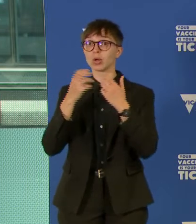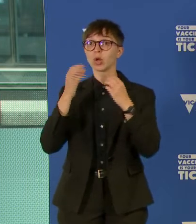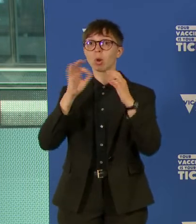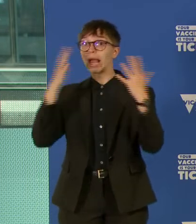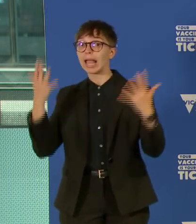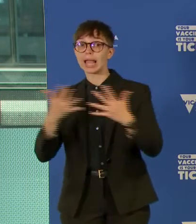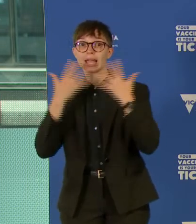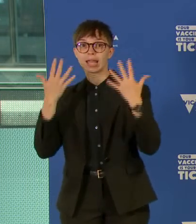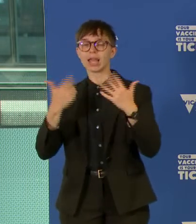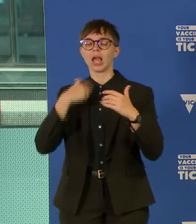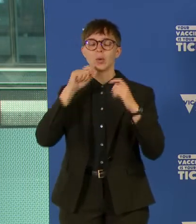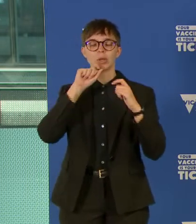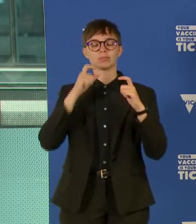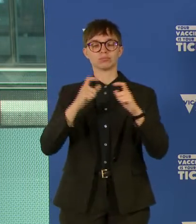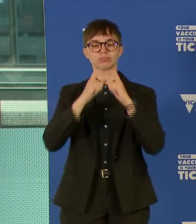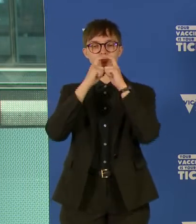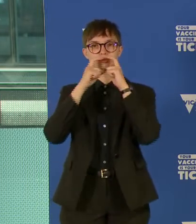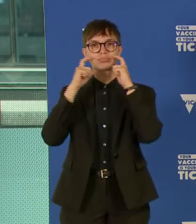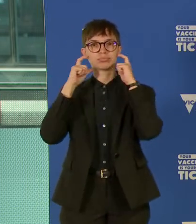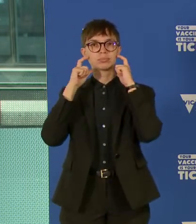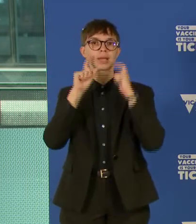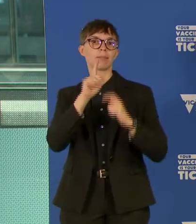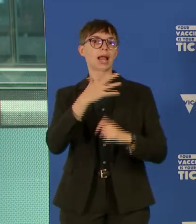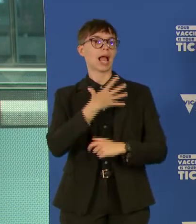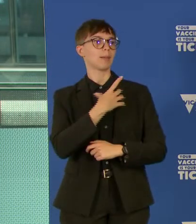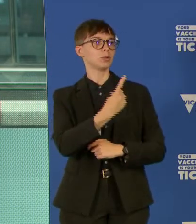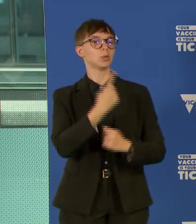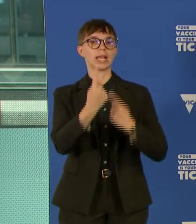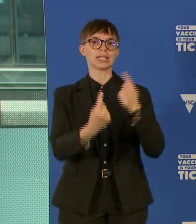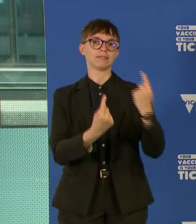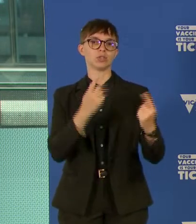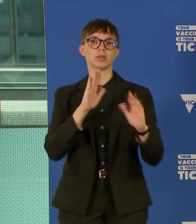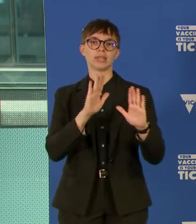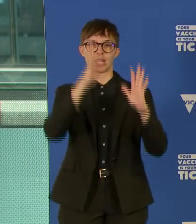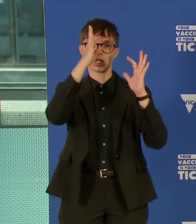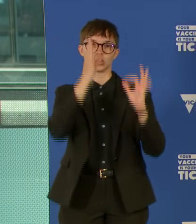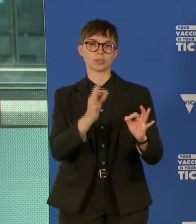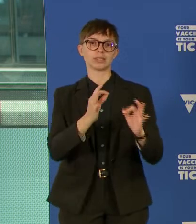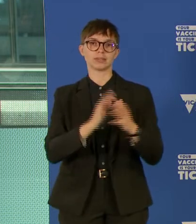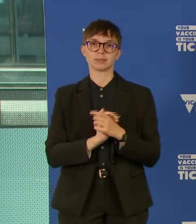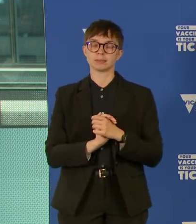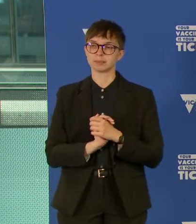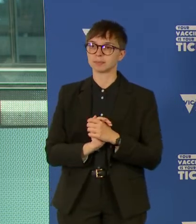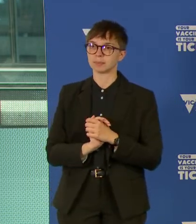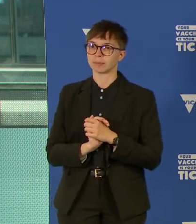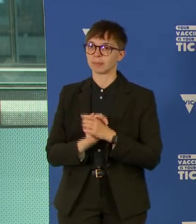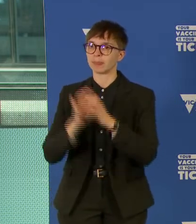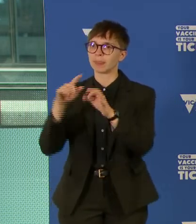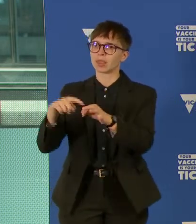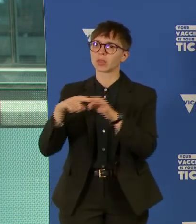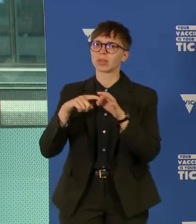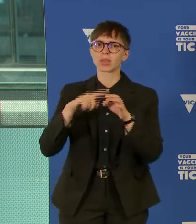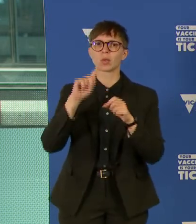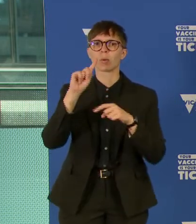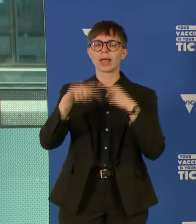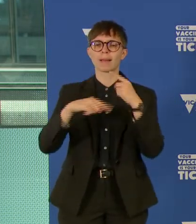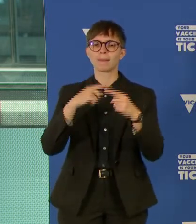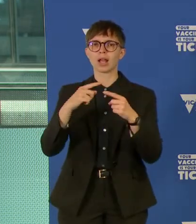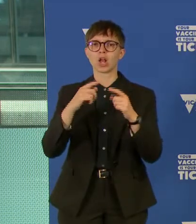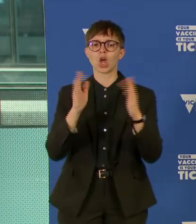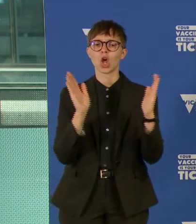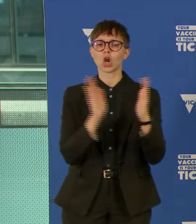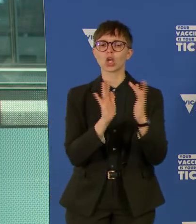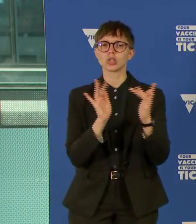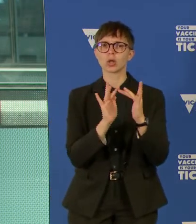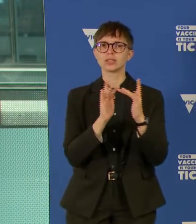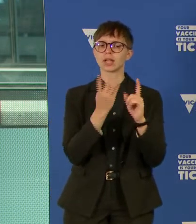gathering. But we can make choices about that now. Just on the decision to scrap isolation for close contacts, is it the case that now that we have